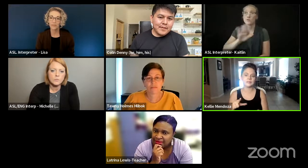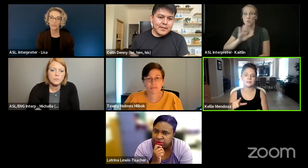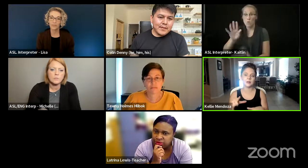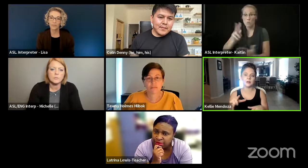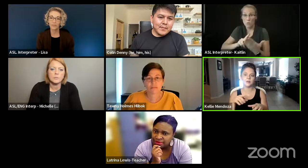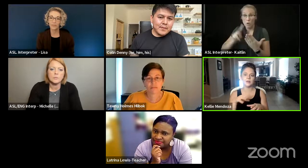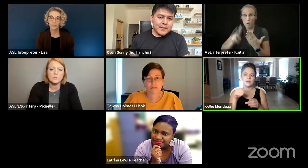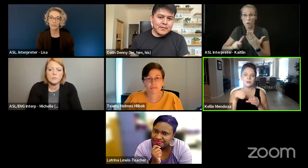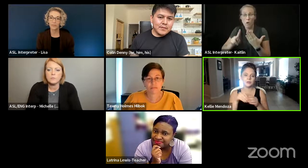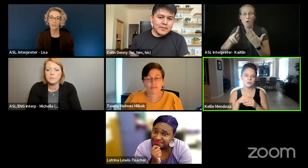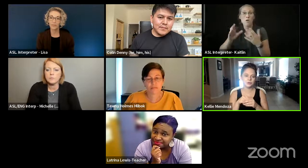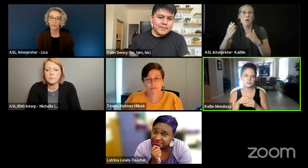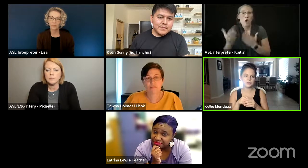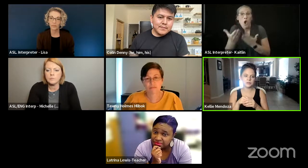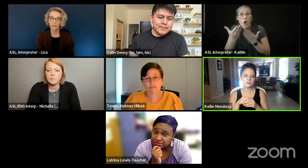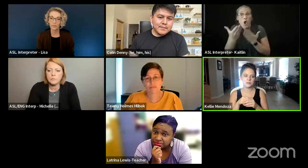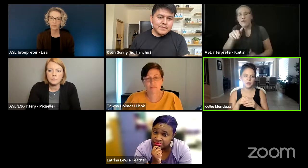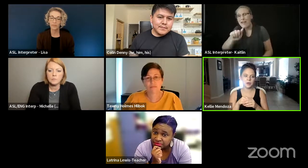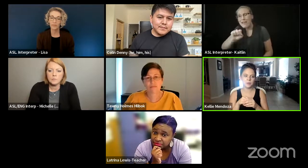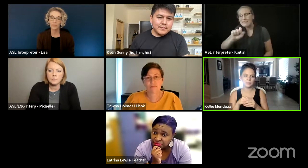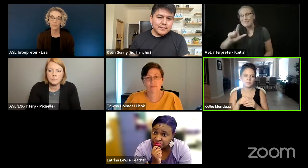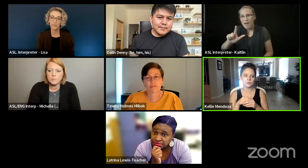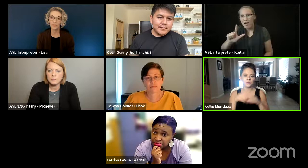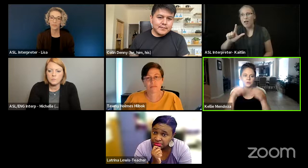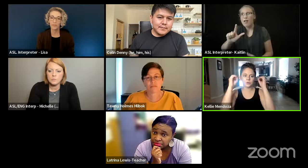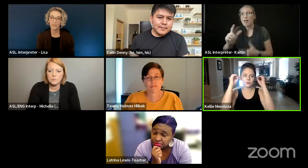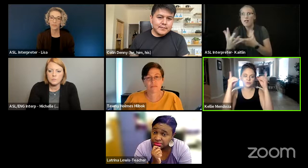an ASL inclusive,